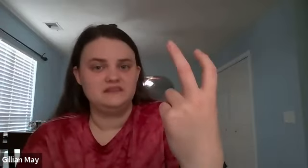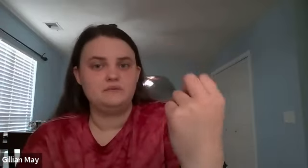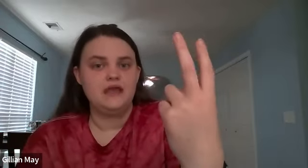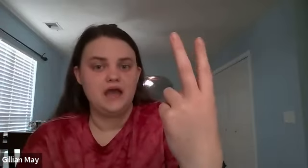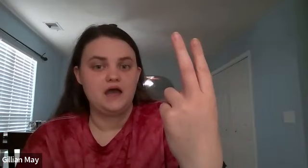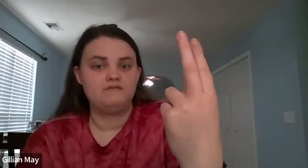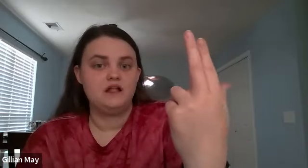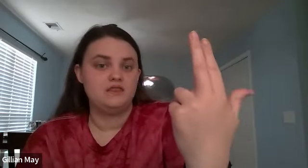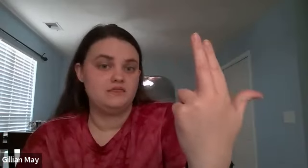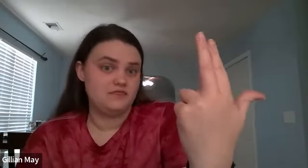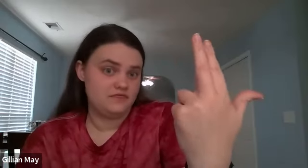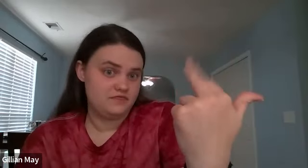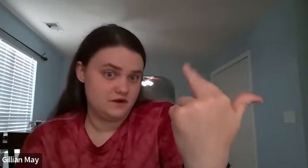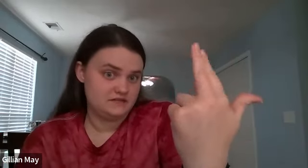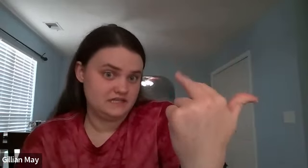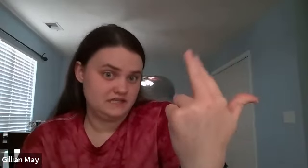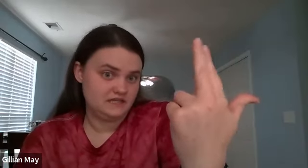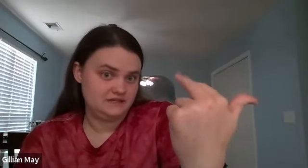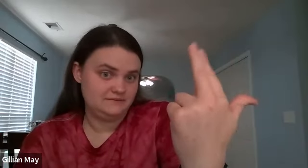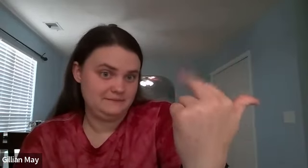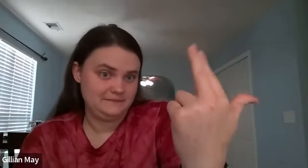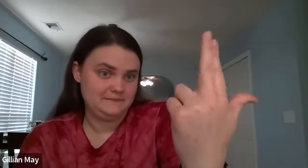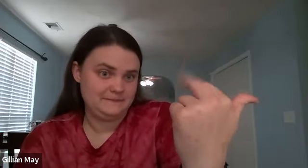Then we have 13.